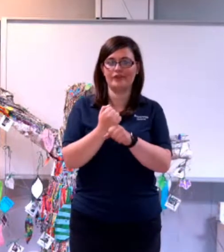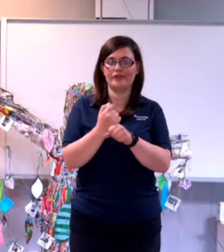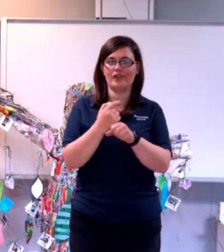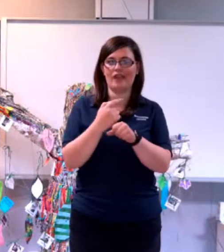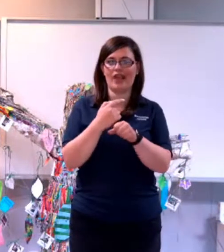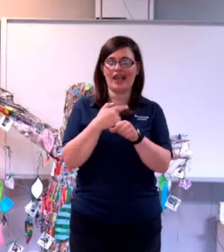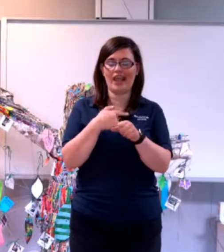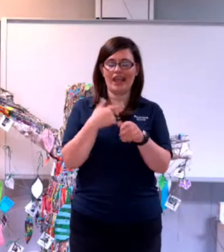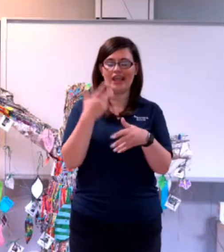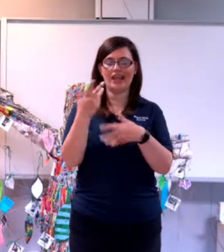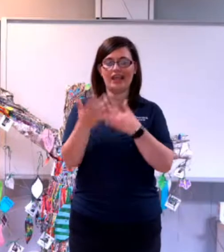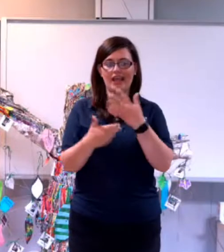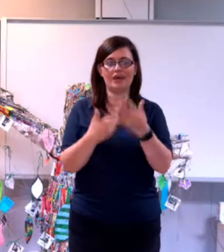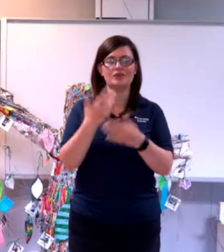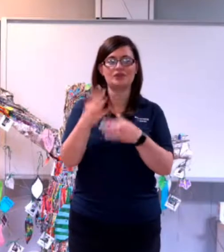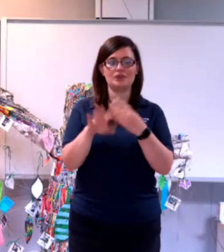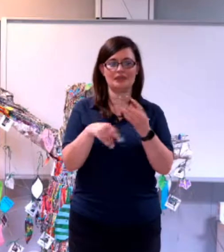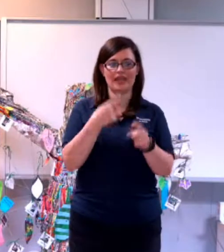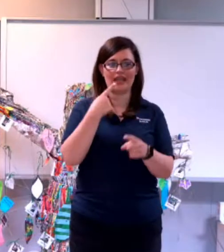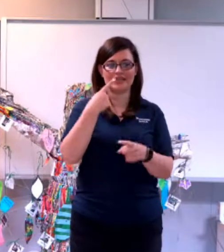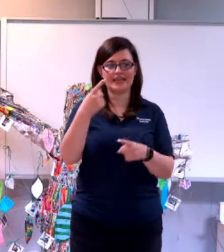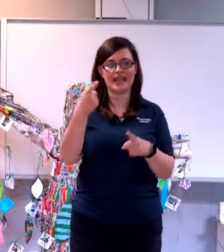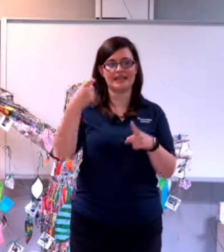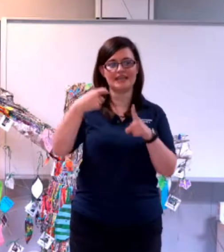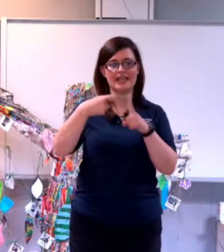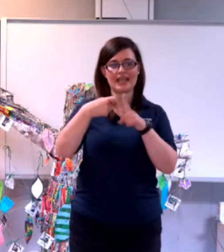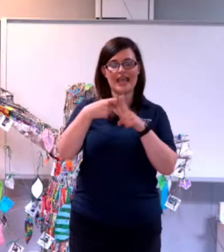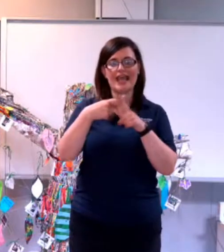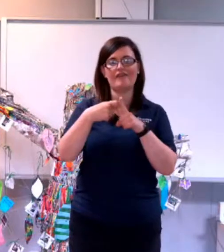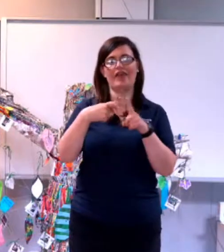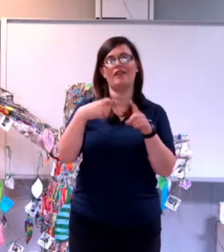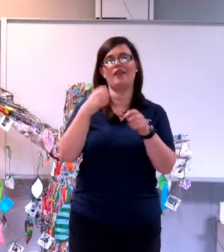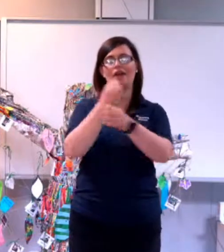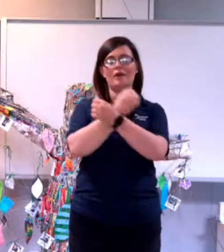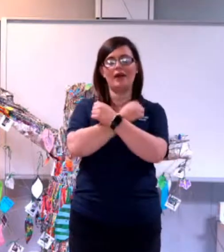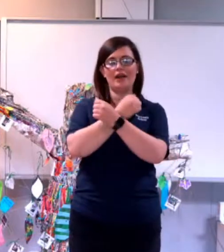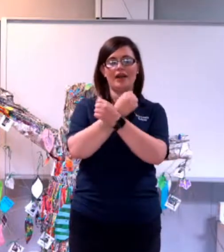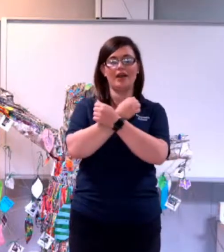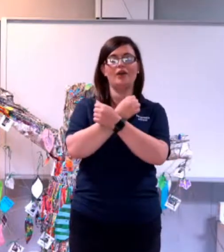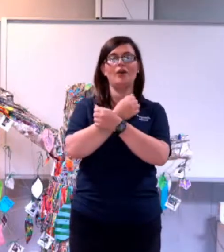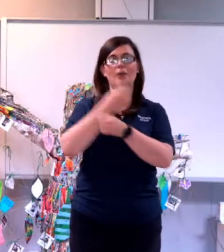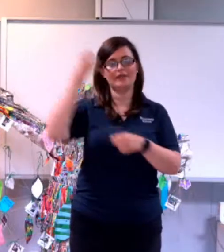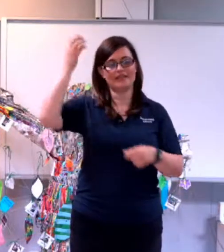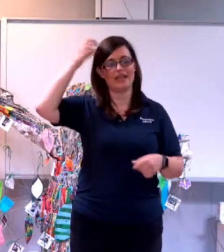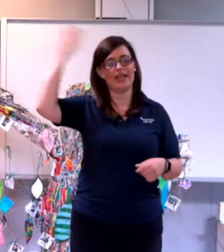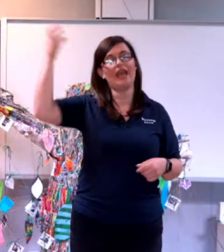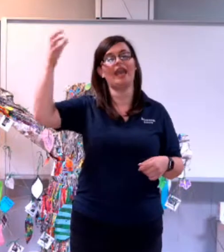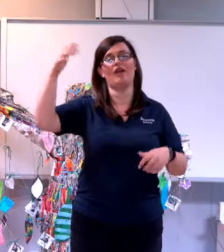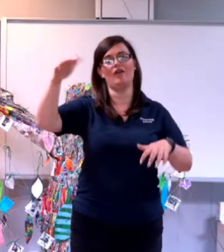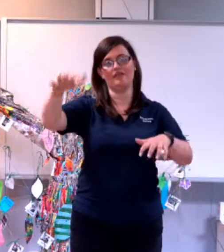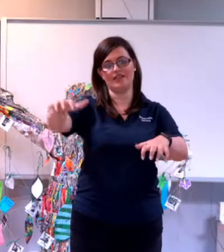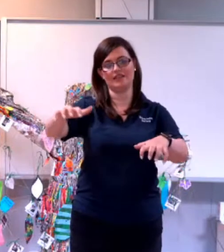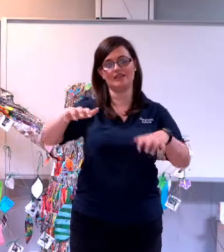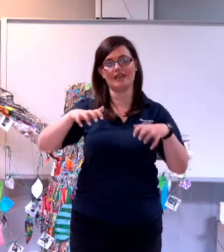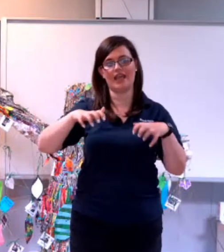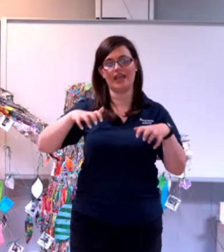So in our story, it said that Kevin the koala was the king of the staying